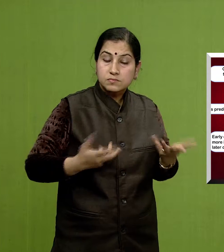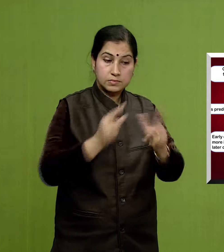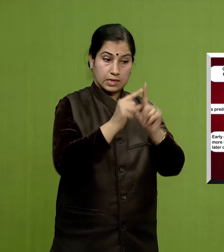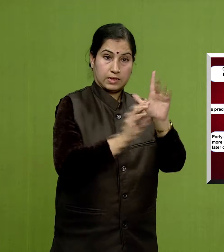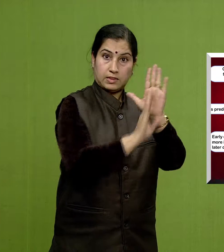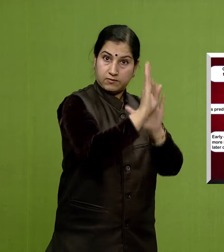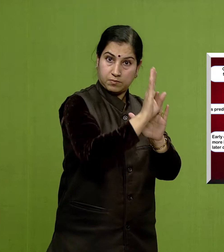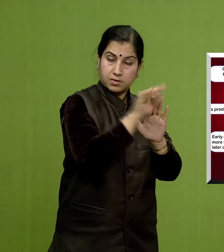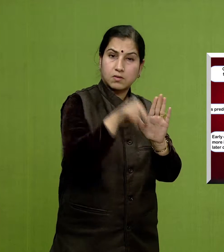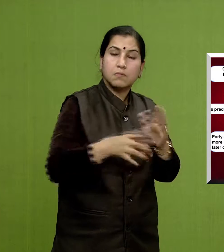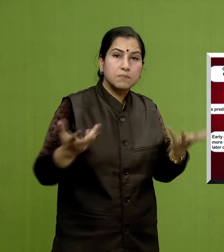development are: